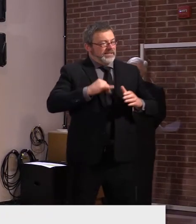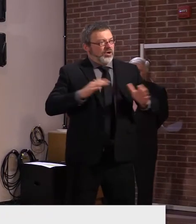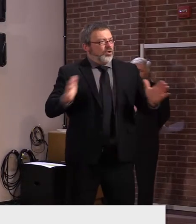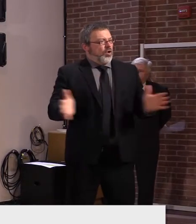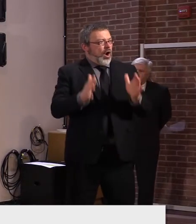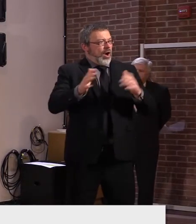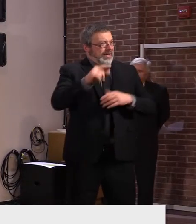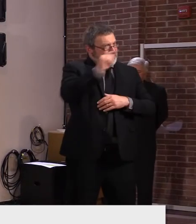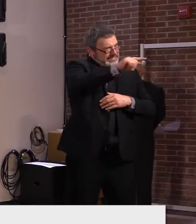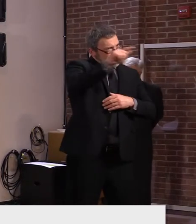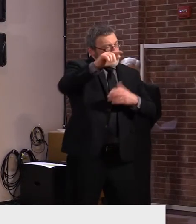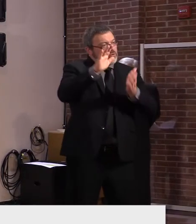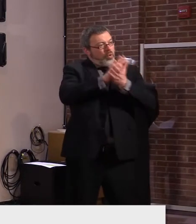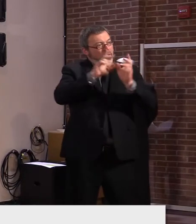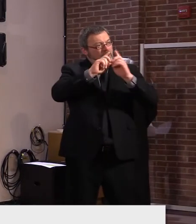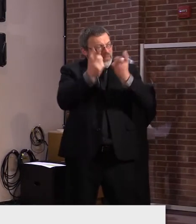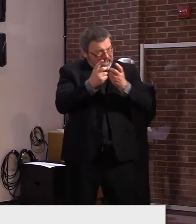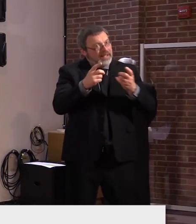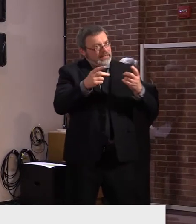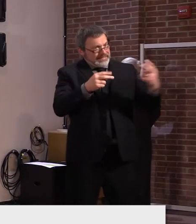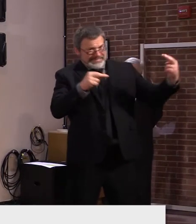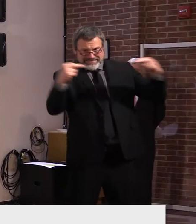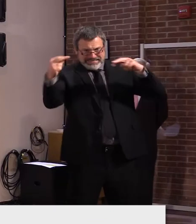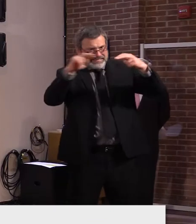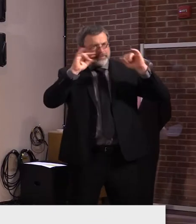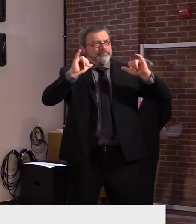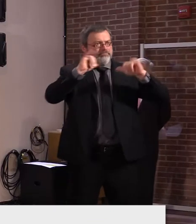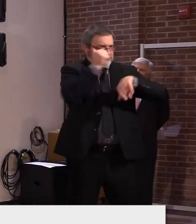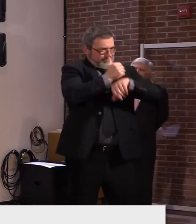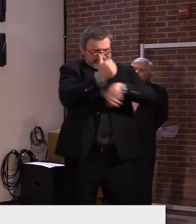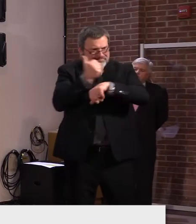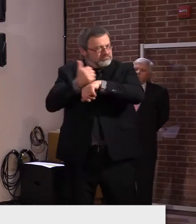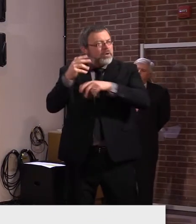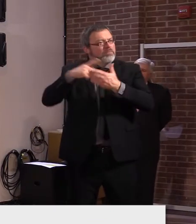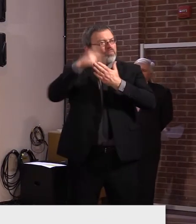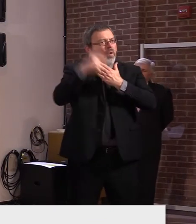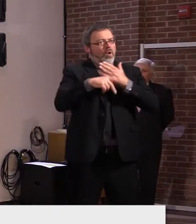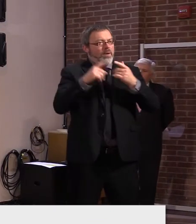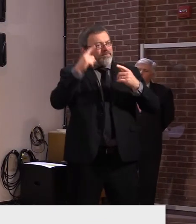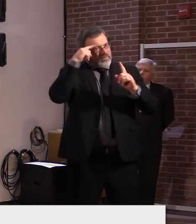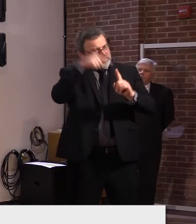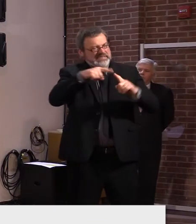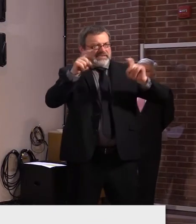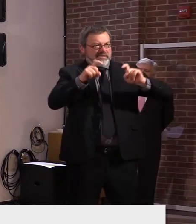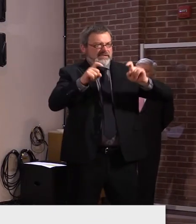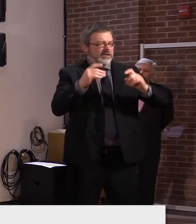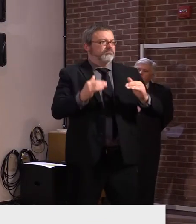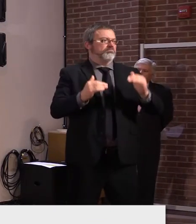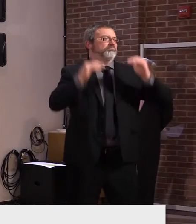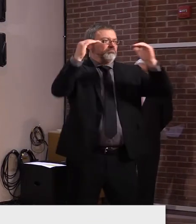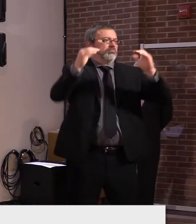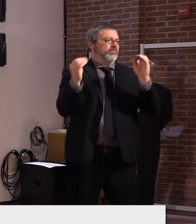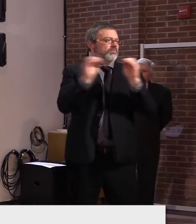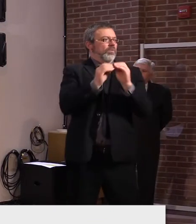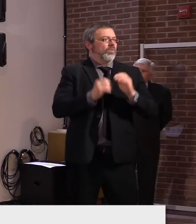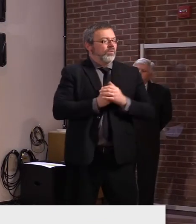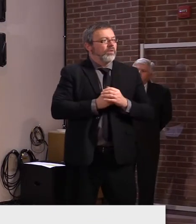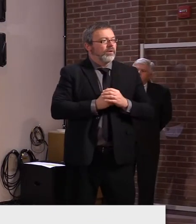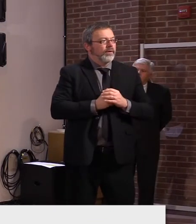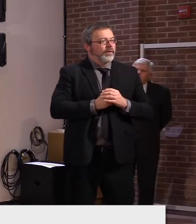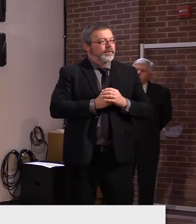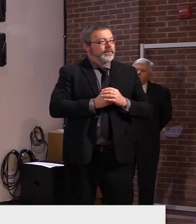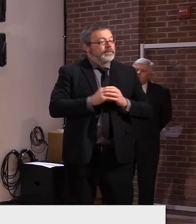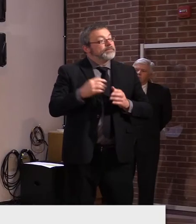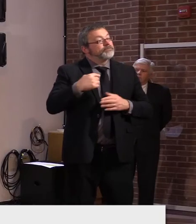time. The major bottleneck for implementing testing will be staffing. I expect many schools will consider hiring additional staff